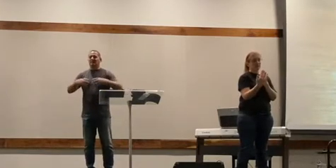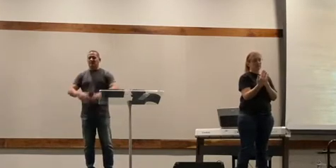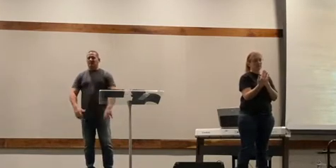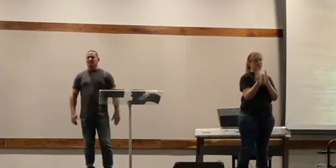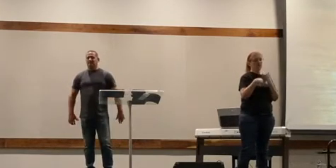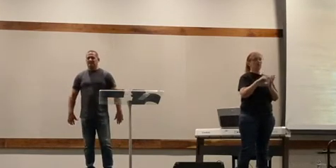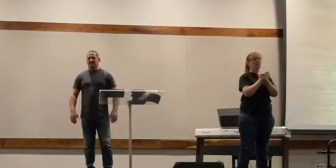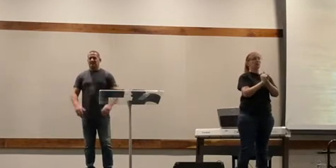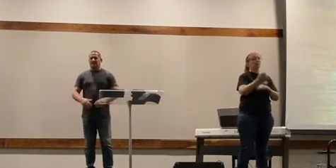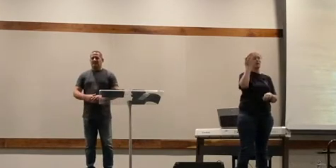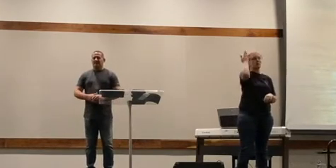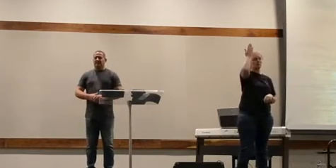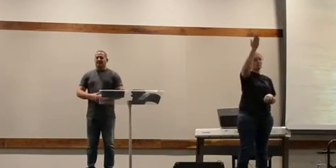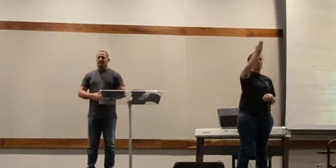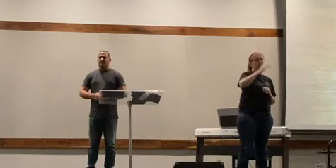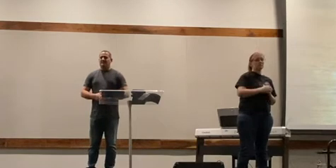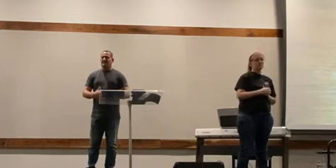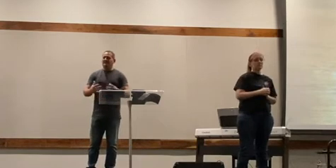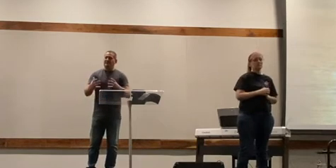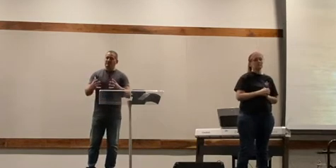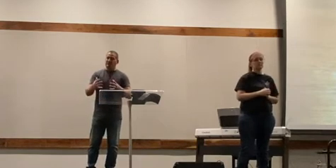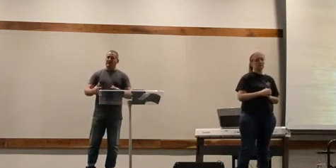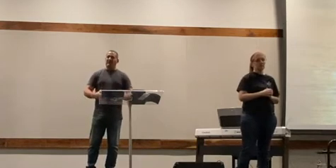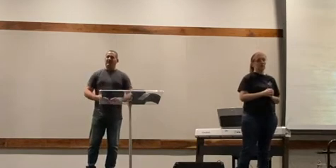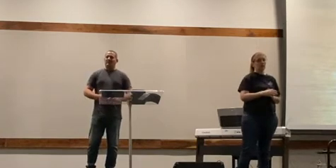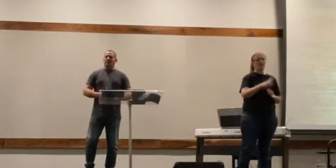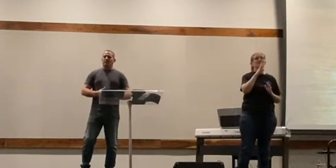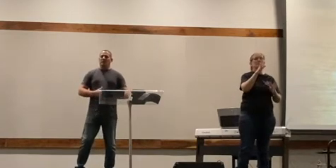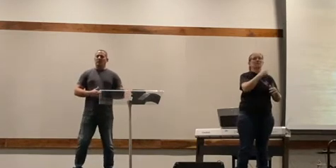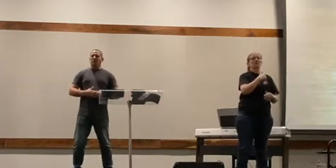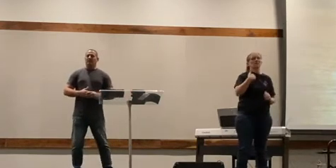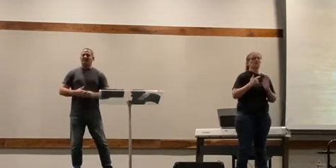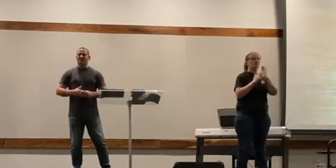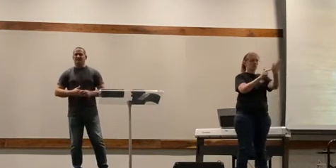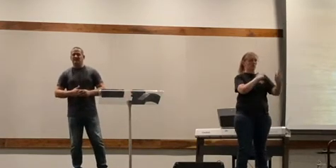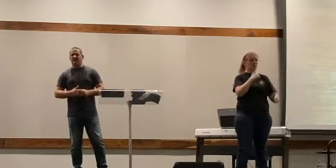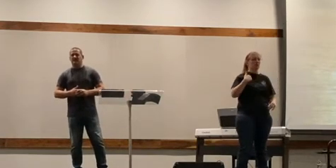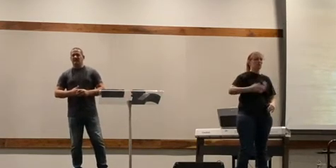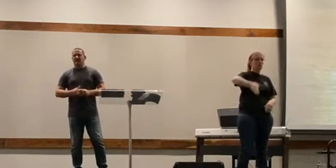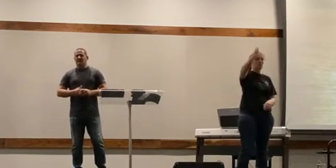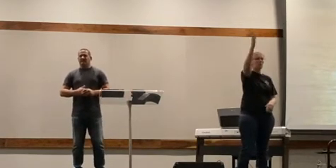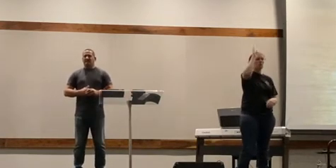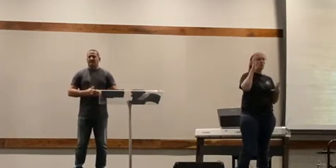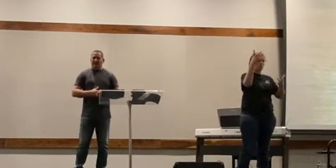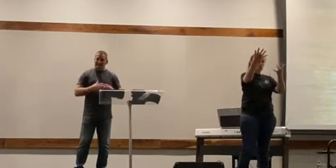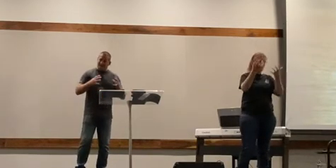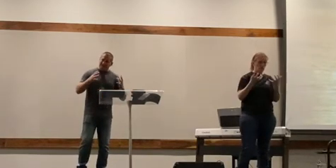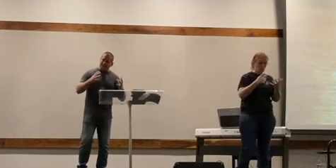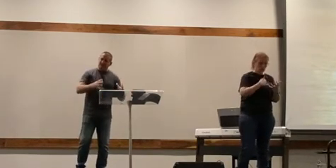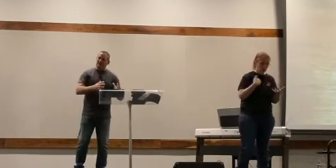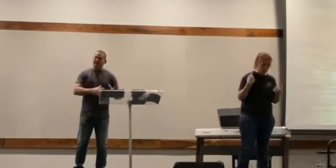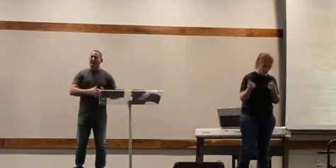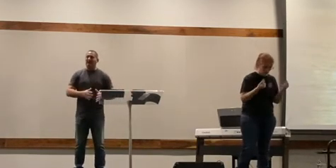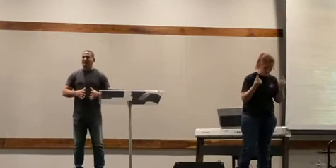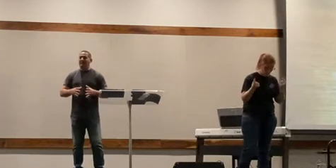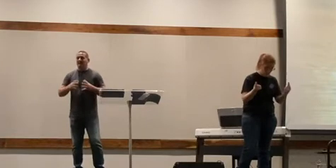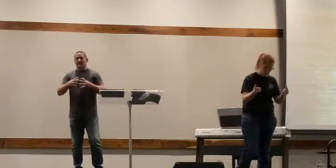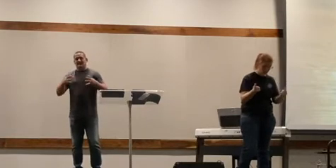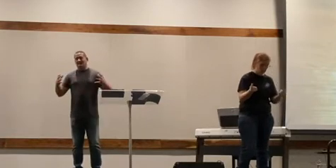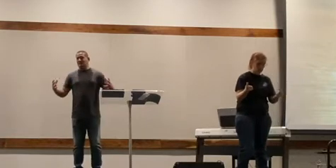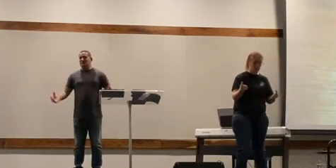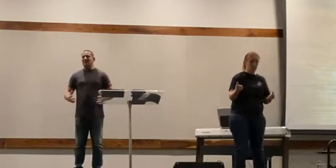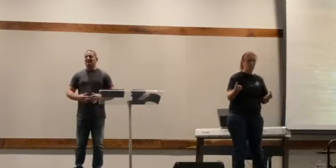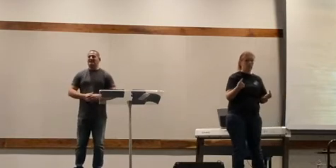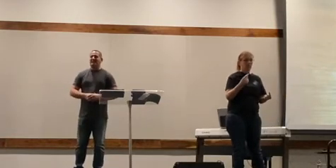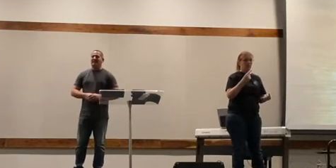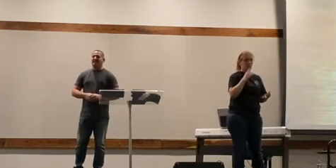standing with you. Speak to us. Show us, God, what you want us to do. God, because we're going to be talking about